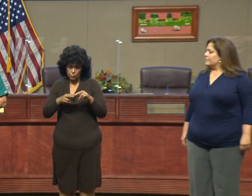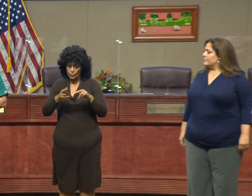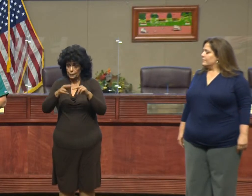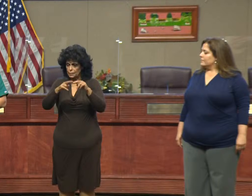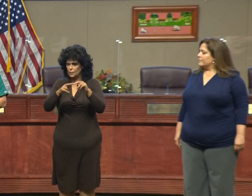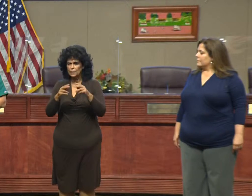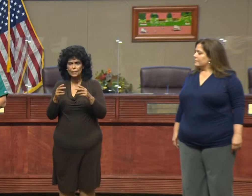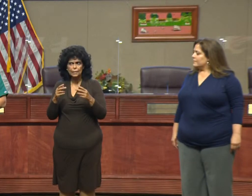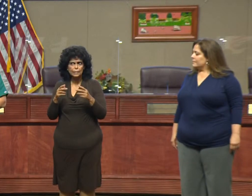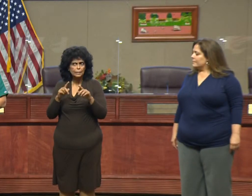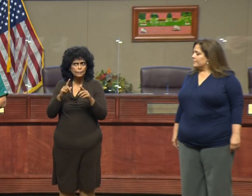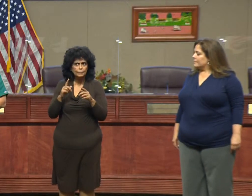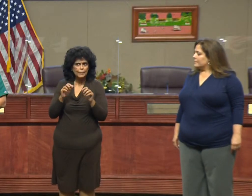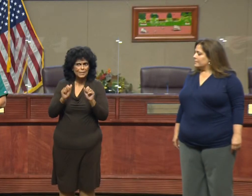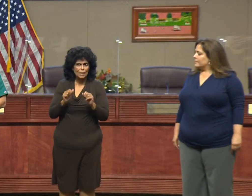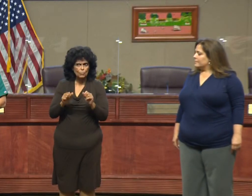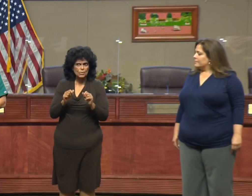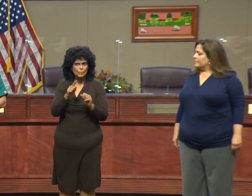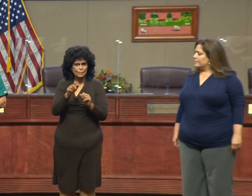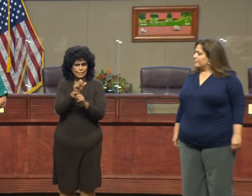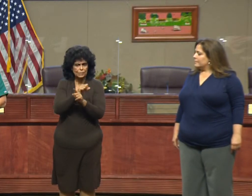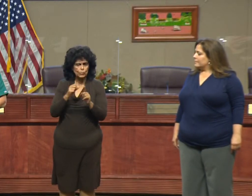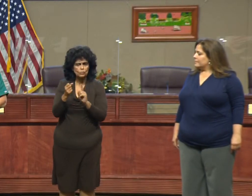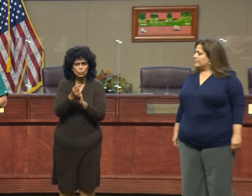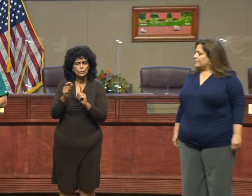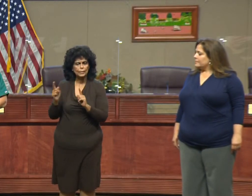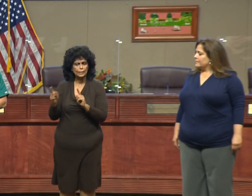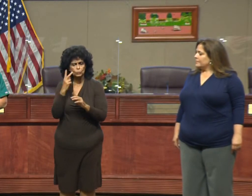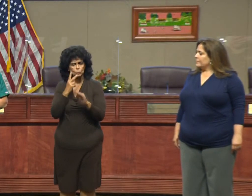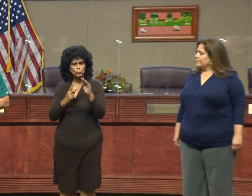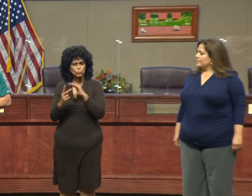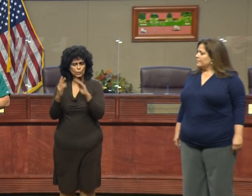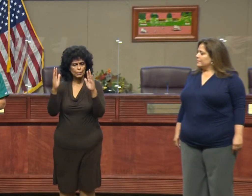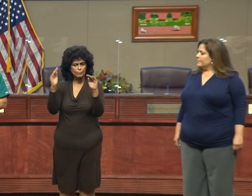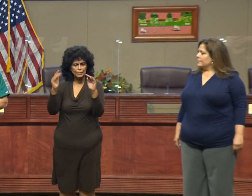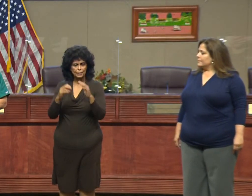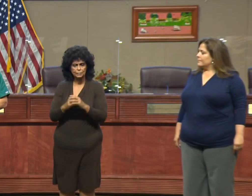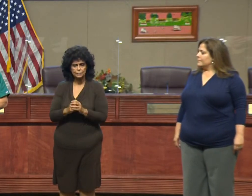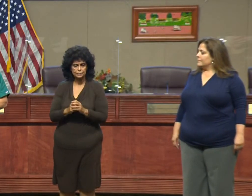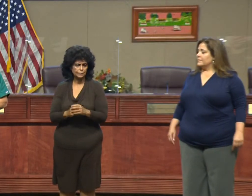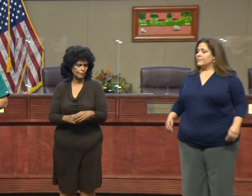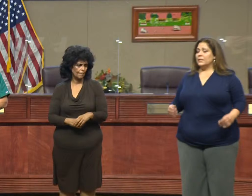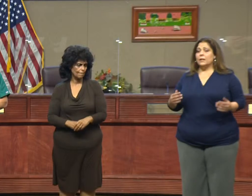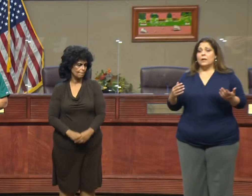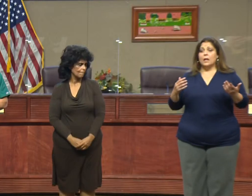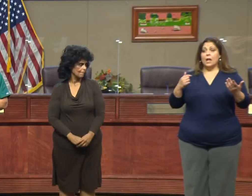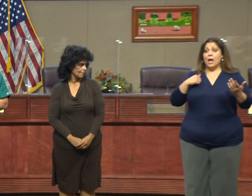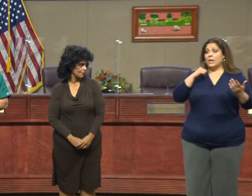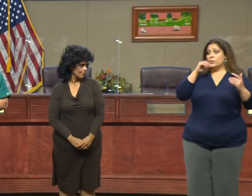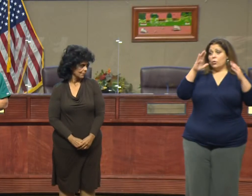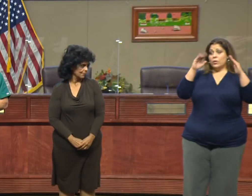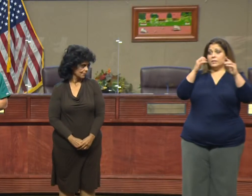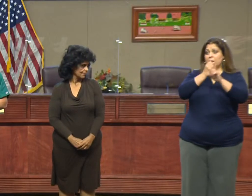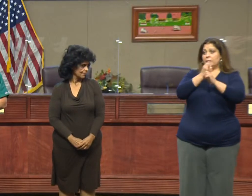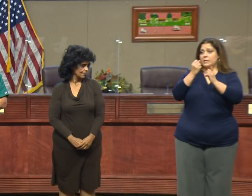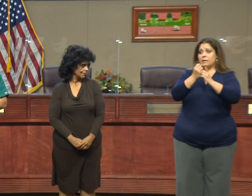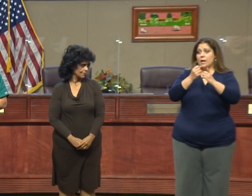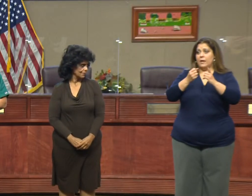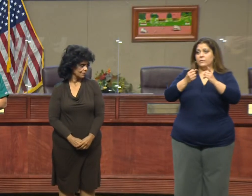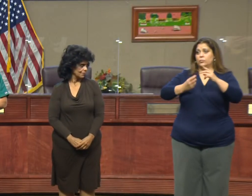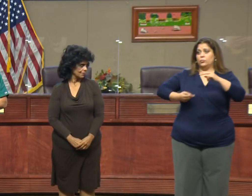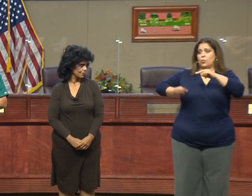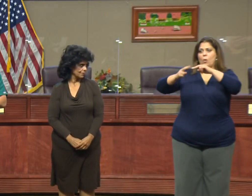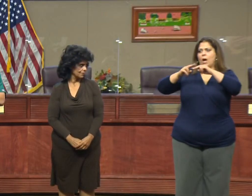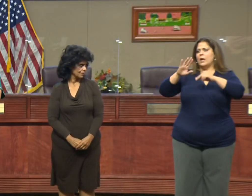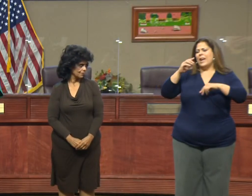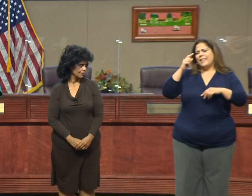a ese posible escenario? So I don't expect the case to go too high. We may see a little